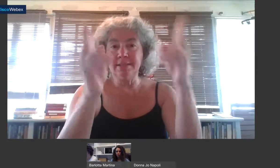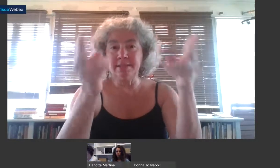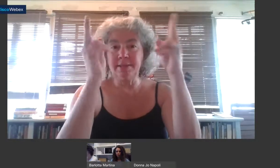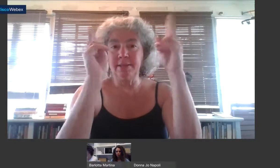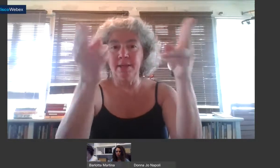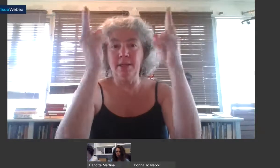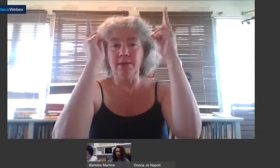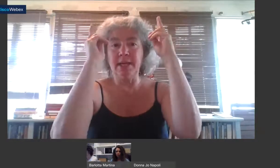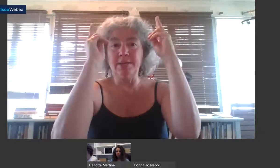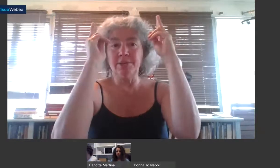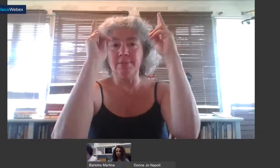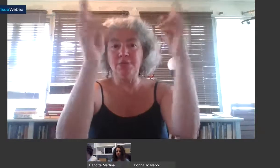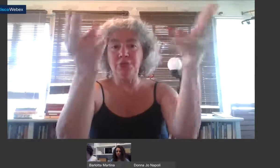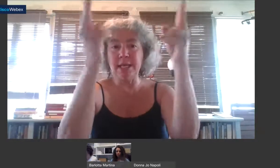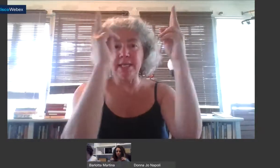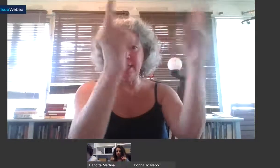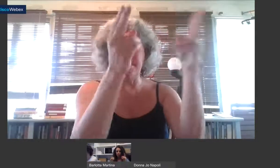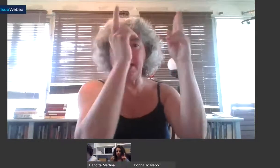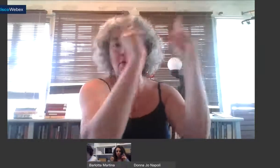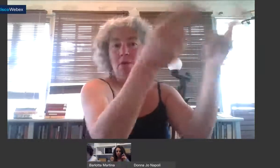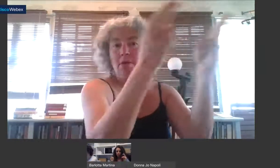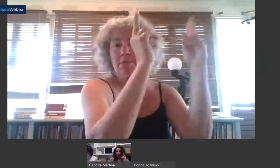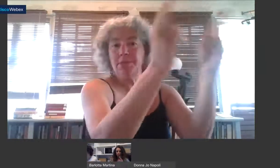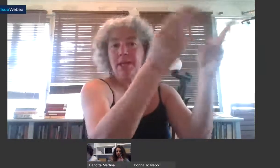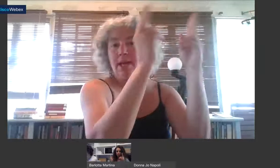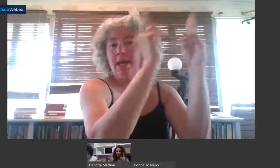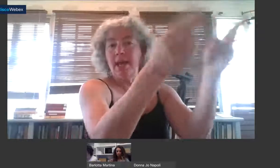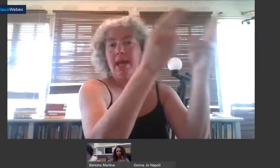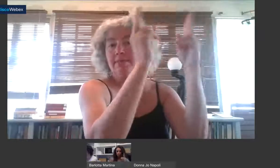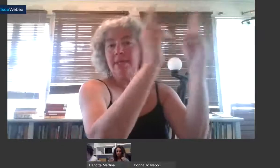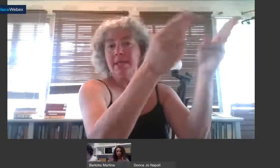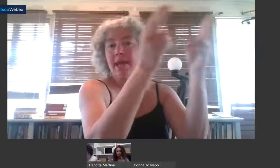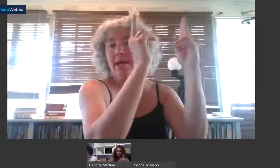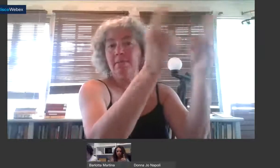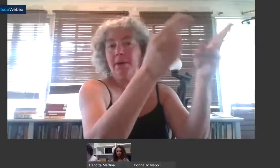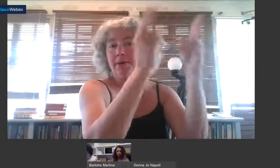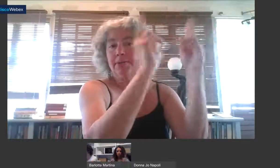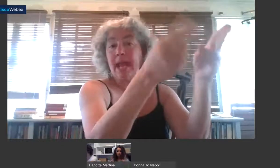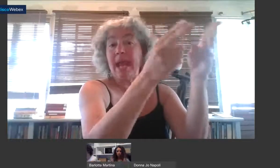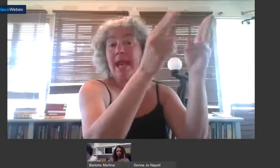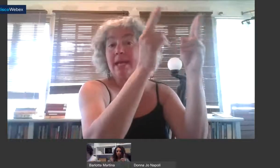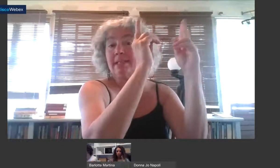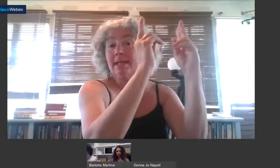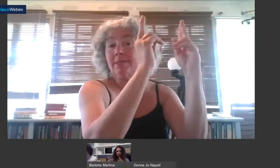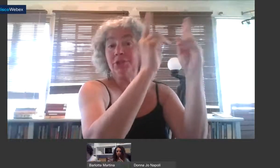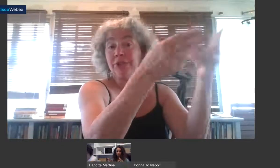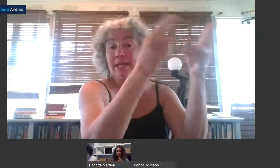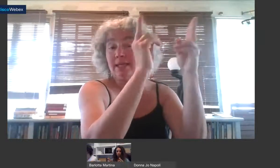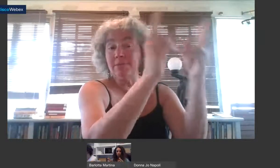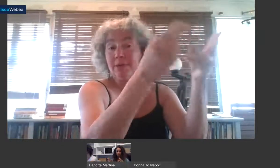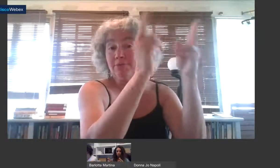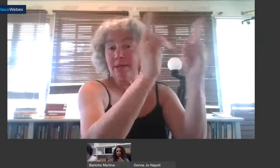This, okay, so I'm shaking my arms at the elbows and I'm shaking my